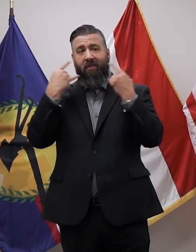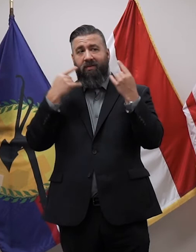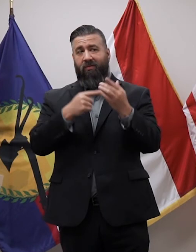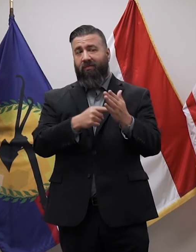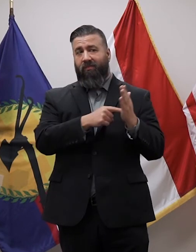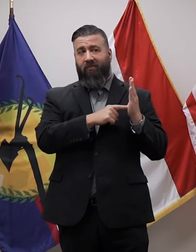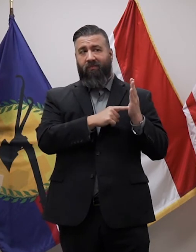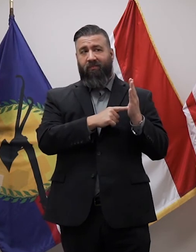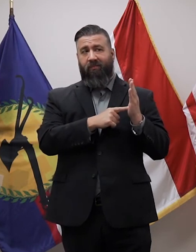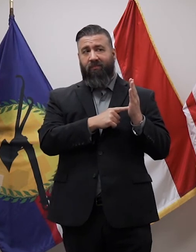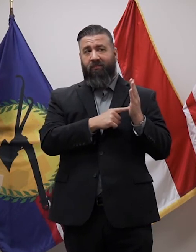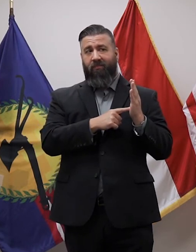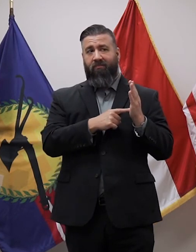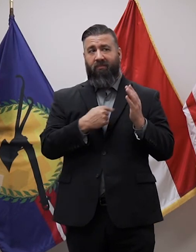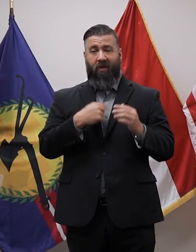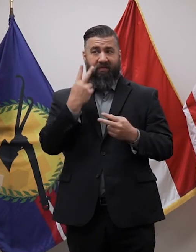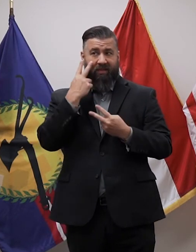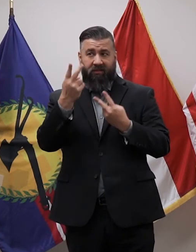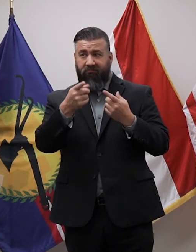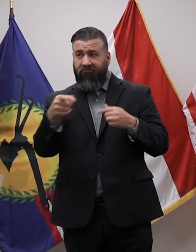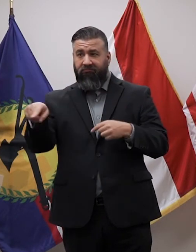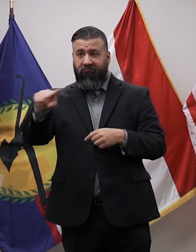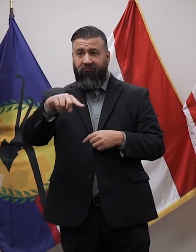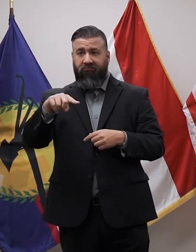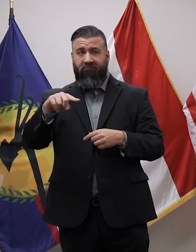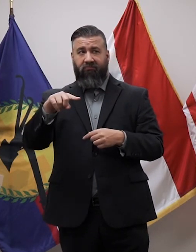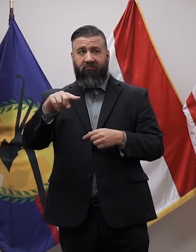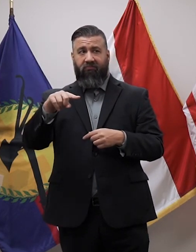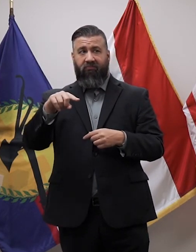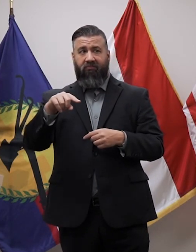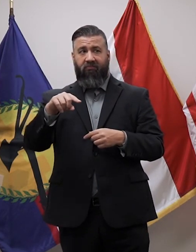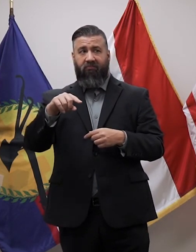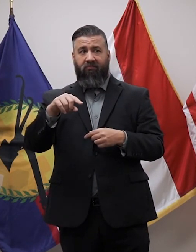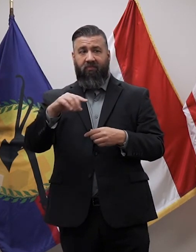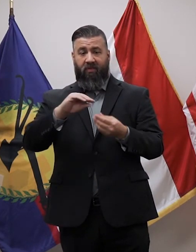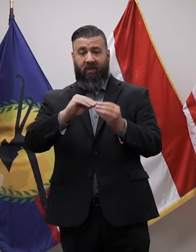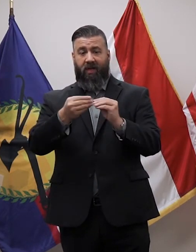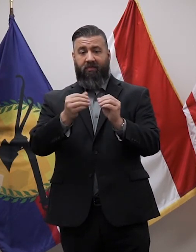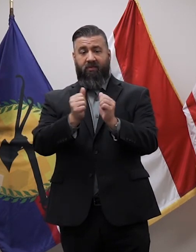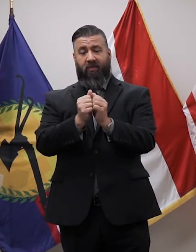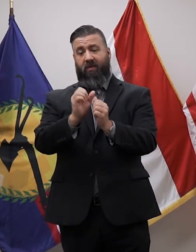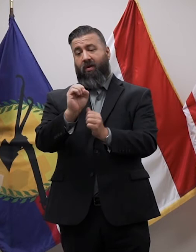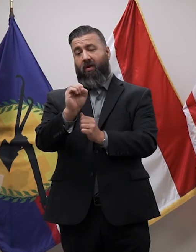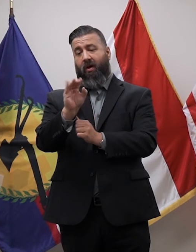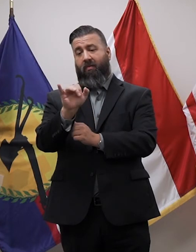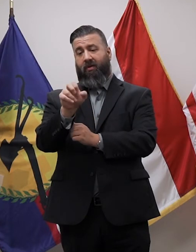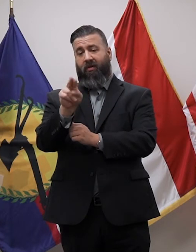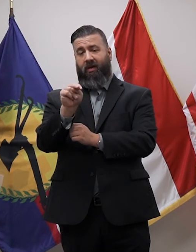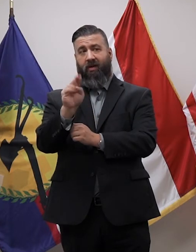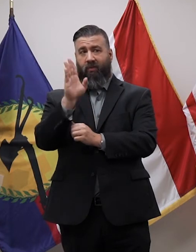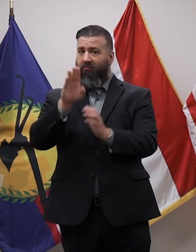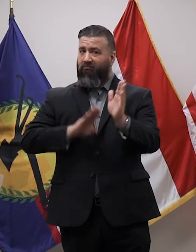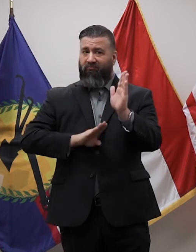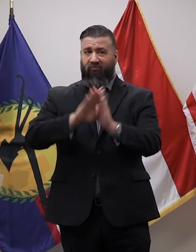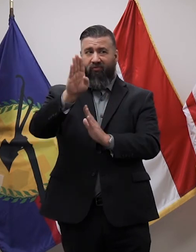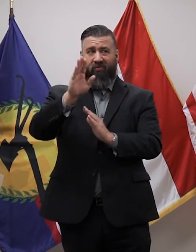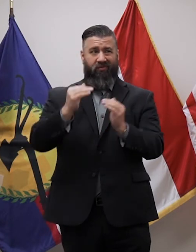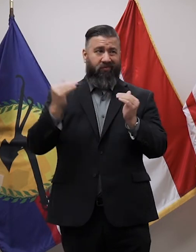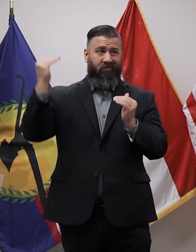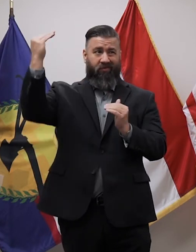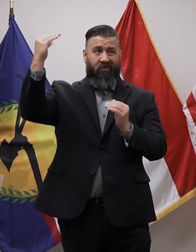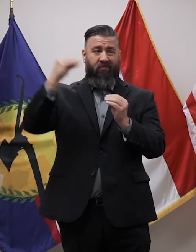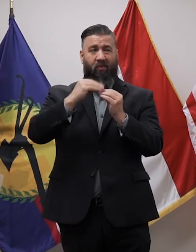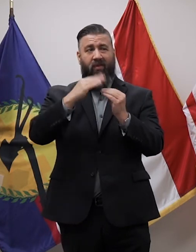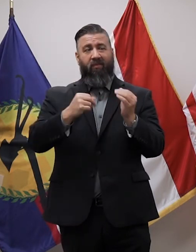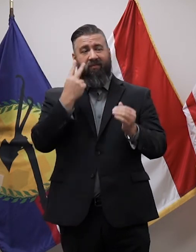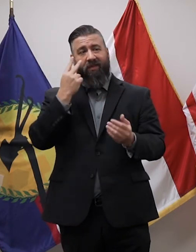from what I'm seeing, the cases with Omicron are about to shoot up beyond any level that we've